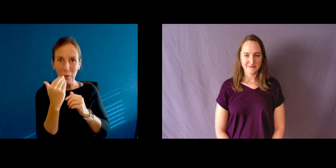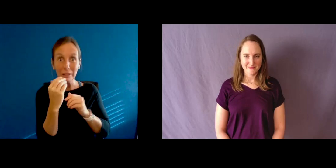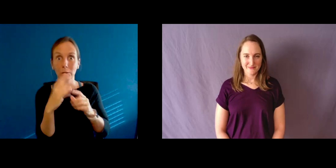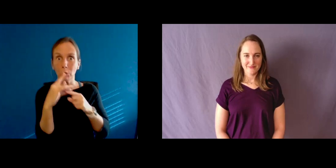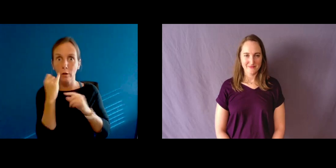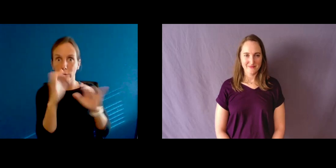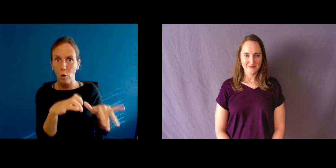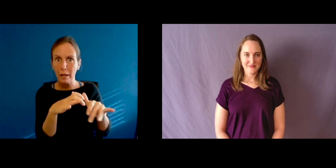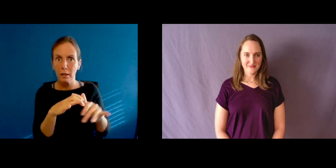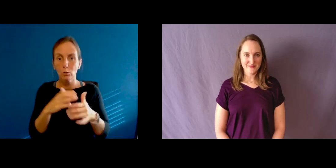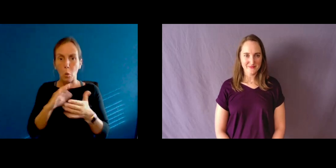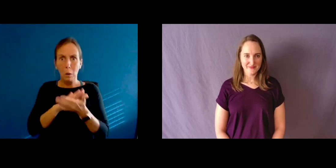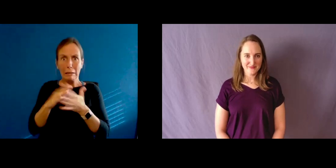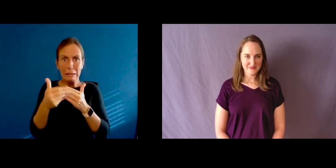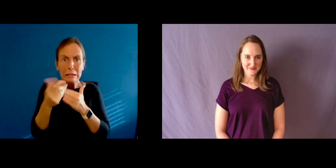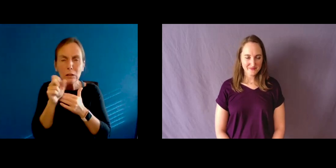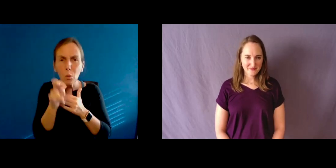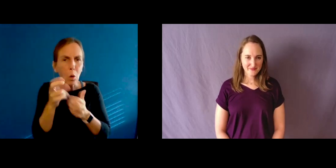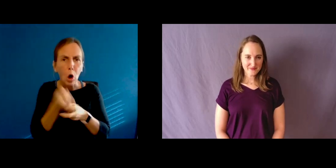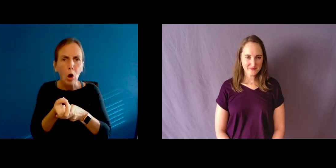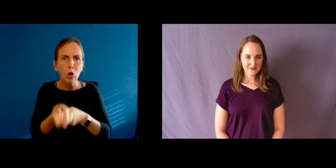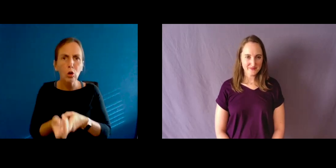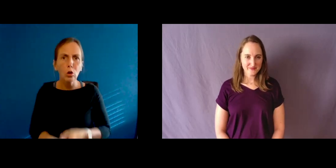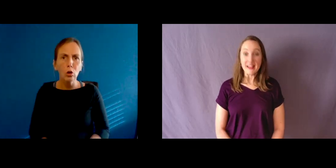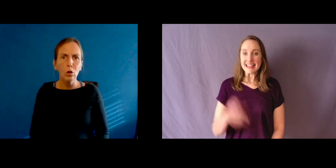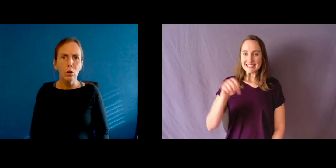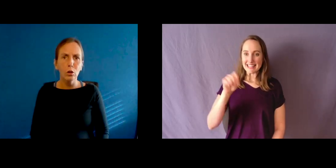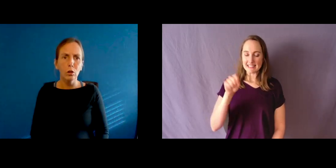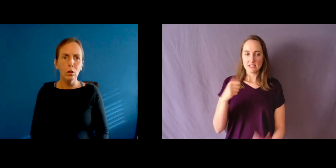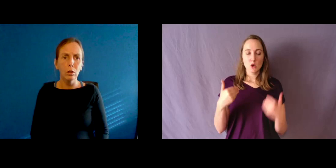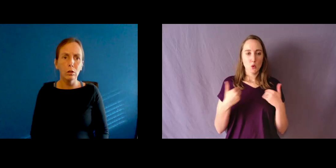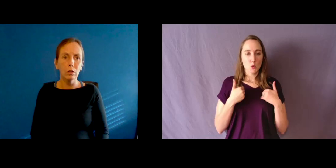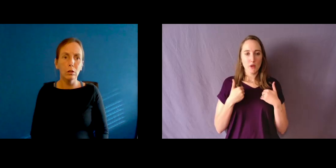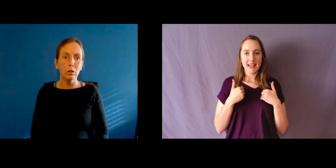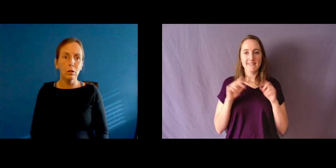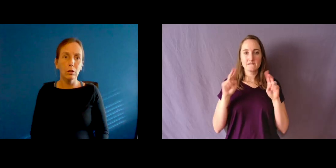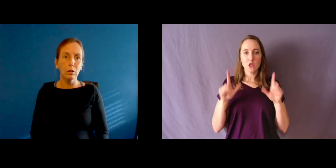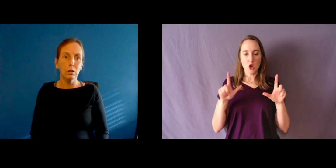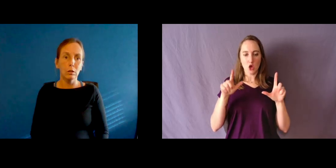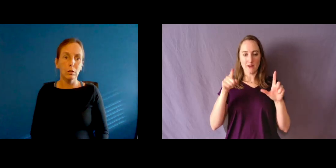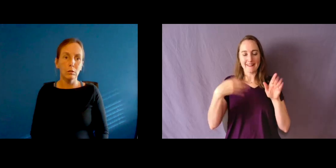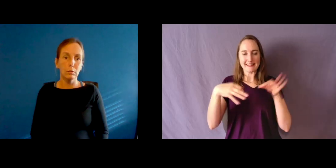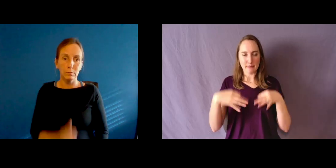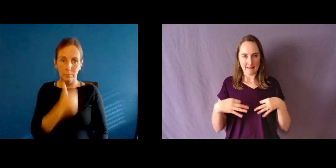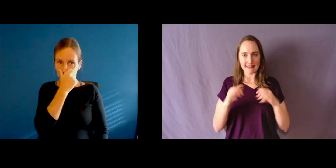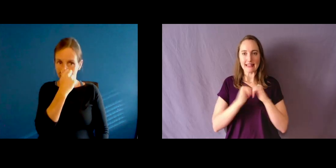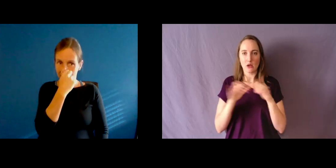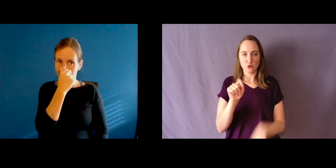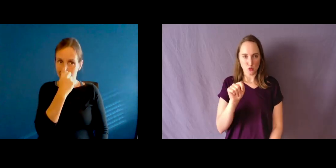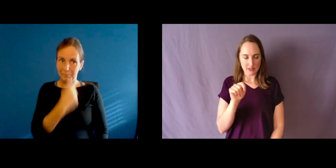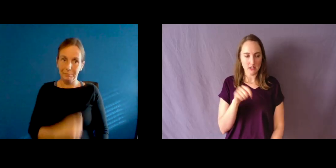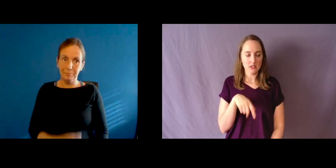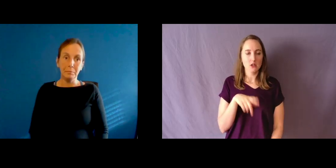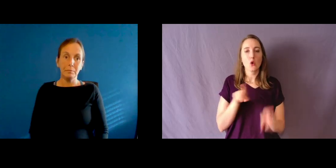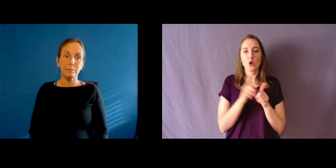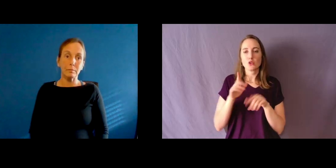clean? Or They are. So you can, we do have a blog up that kind of explains, how to do it. We also have a